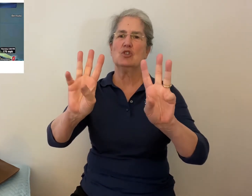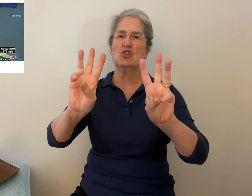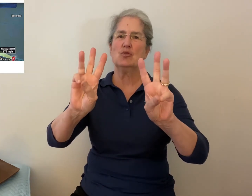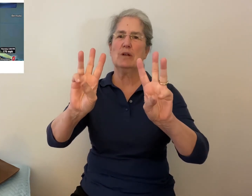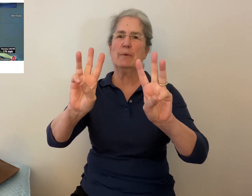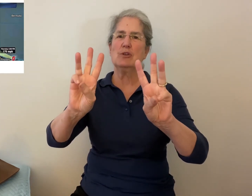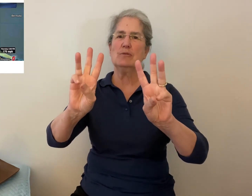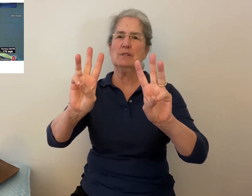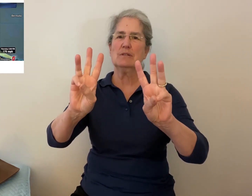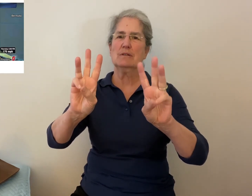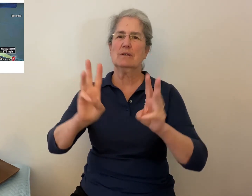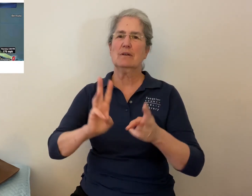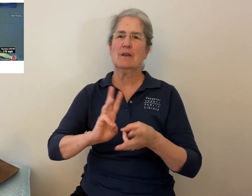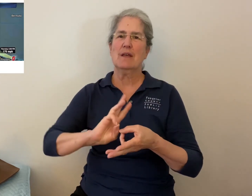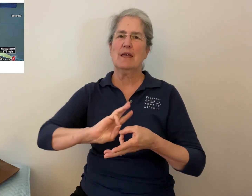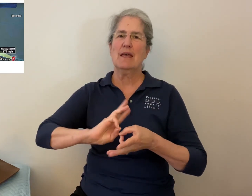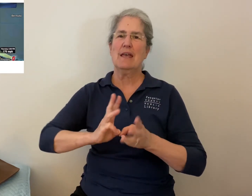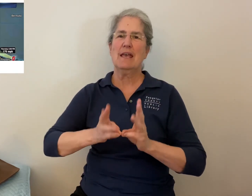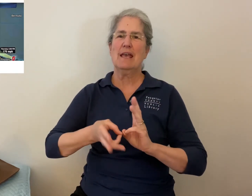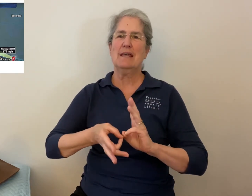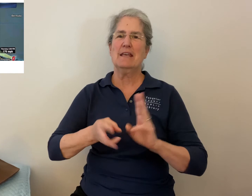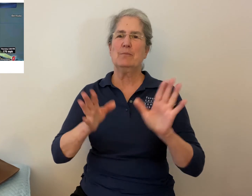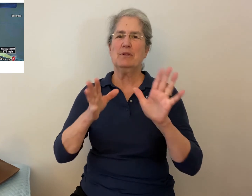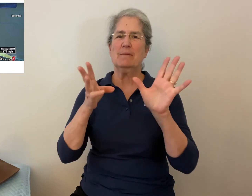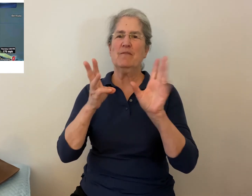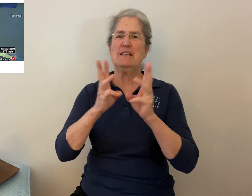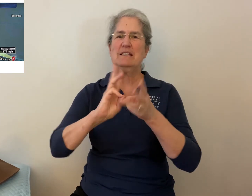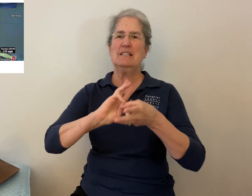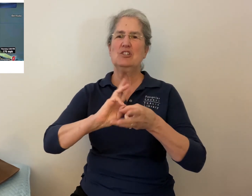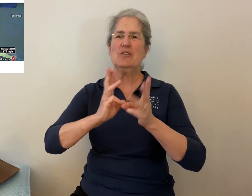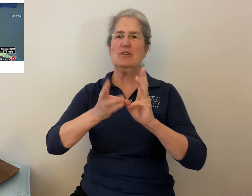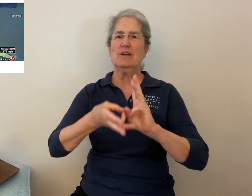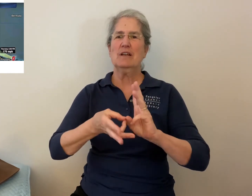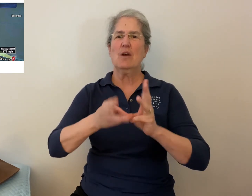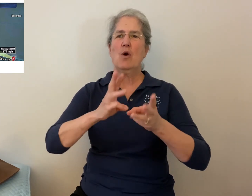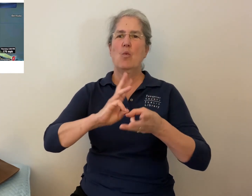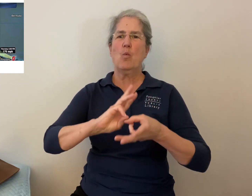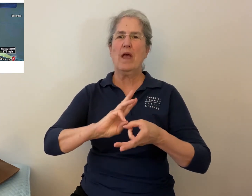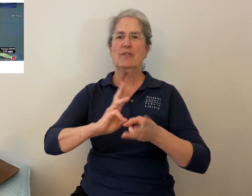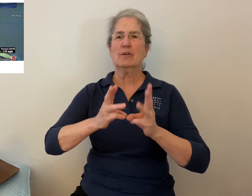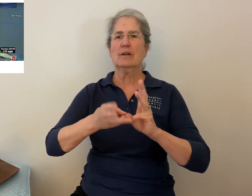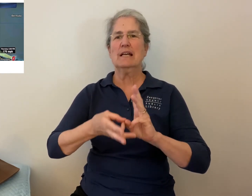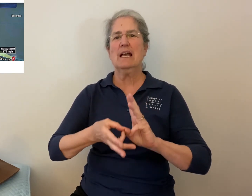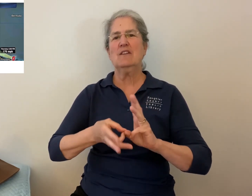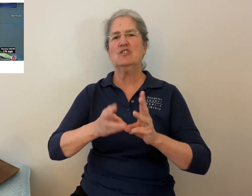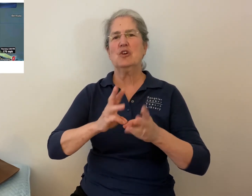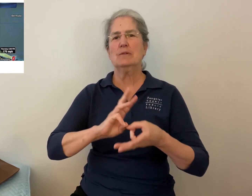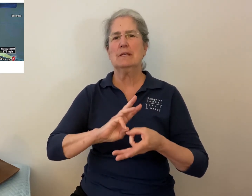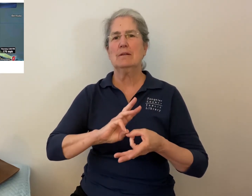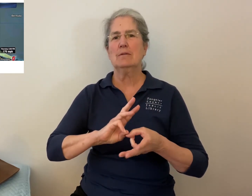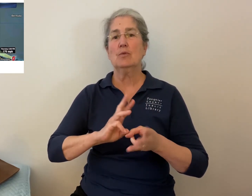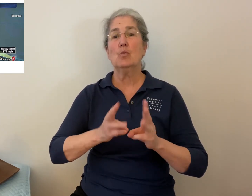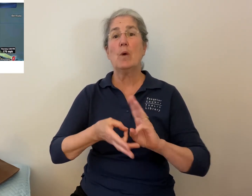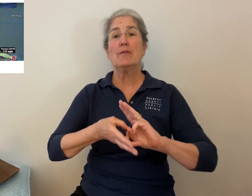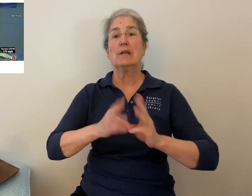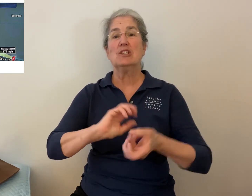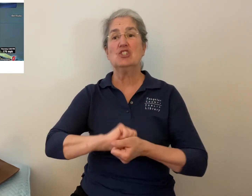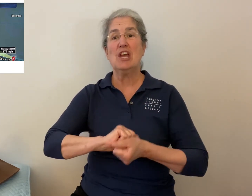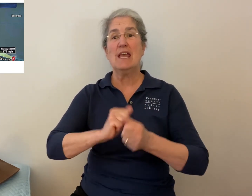2 W's and then put them facing each other. Weather, and it kind of shows that weather can